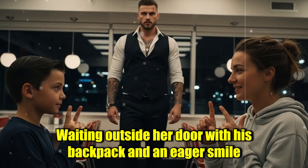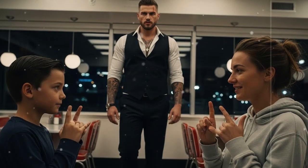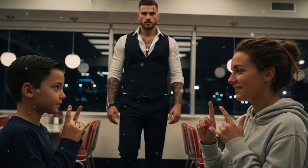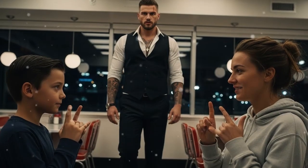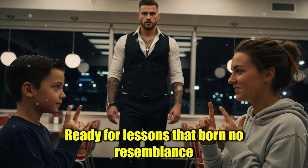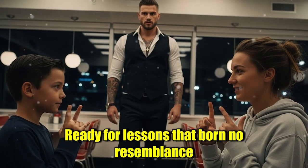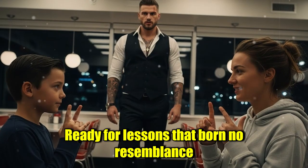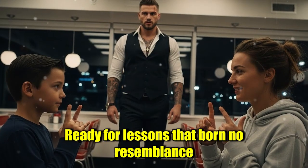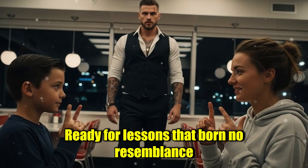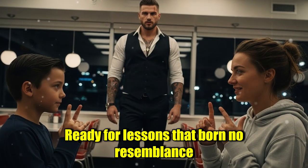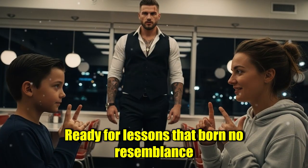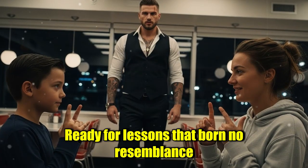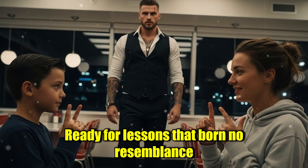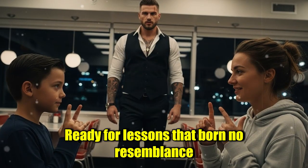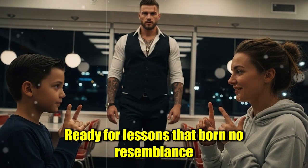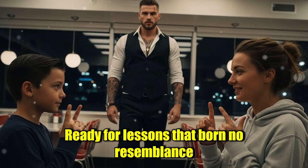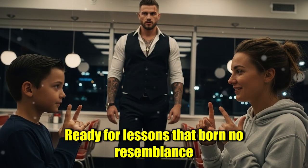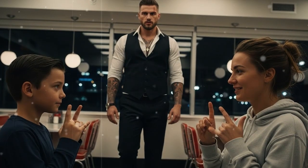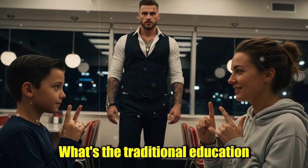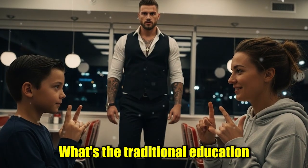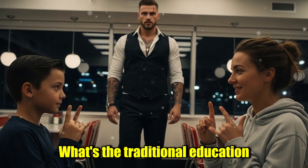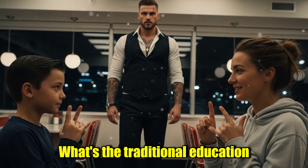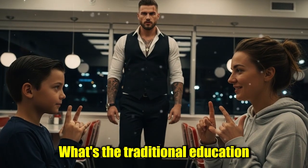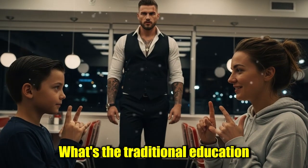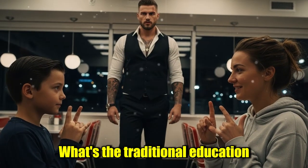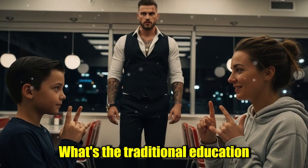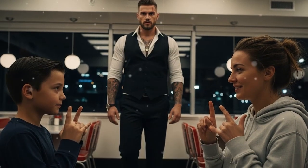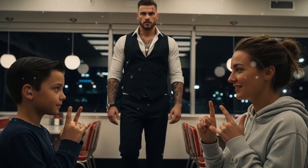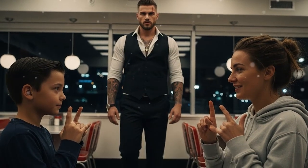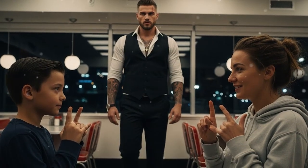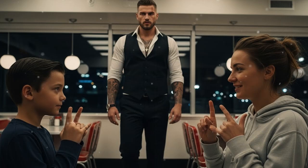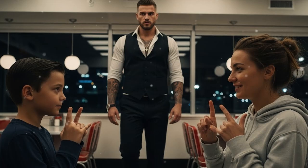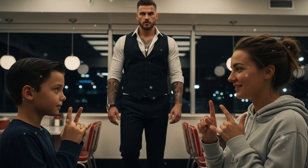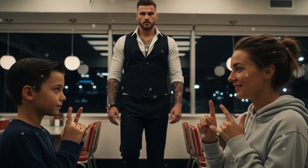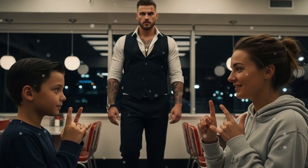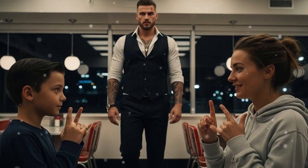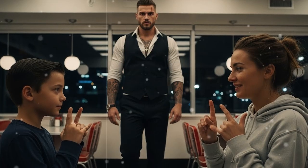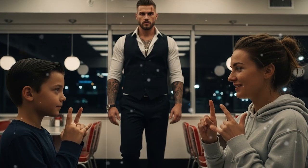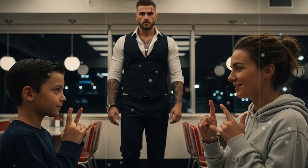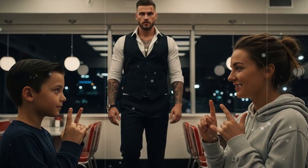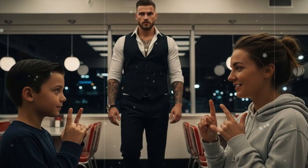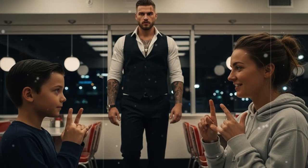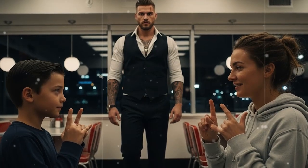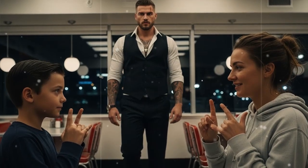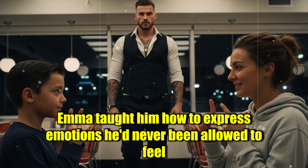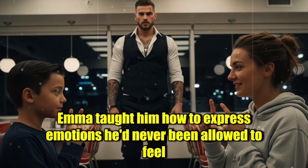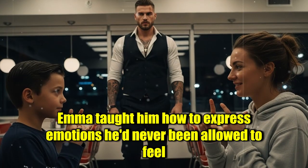smile, ready for lessons that bore no resemblance to traditional education. Instead of math and history, Emma taught